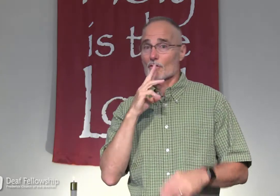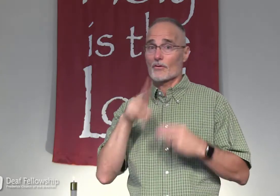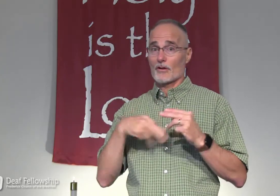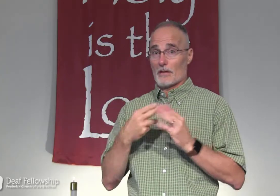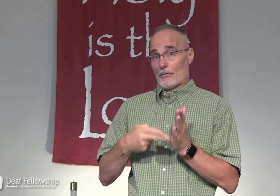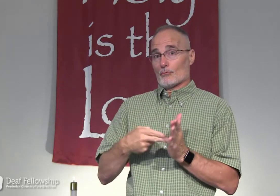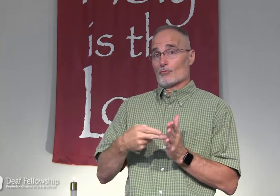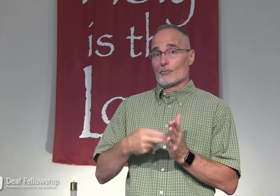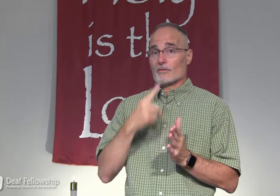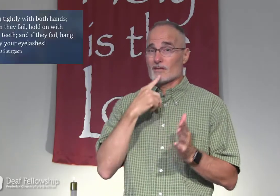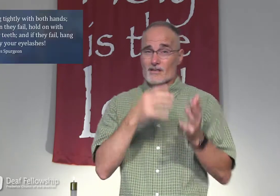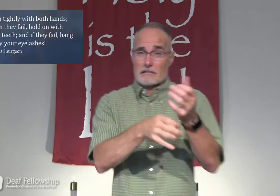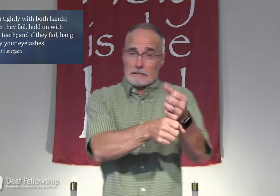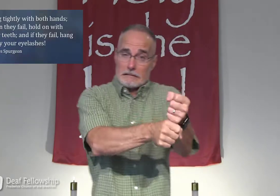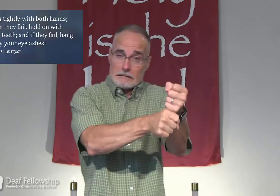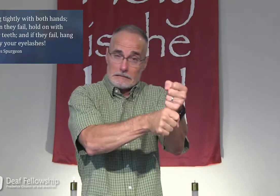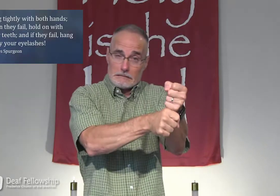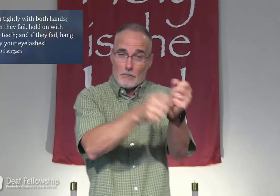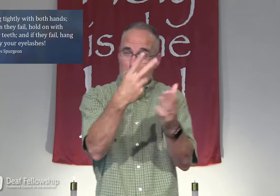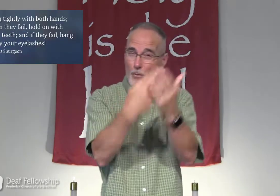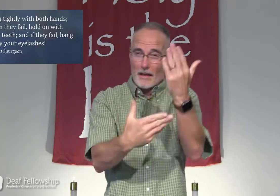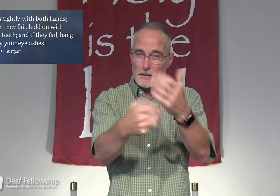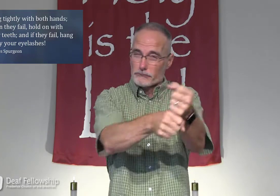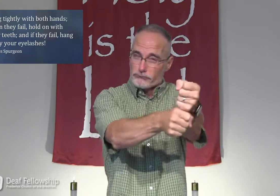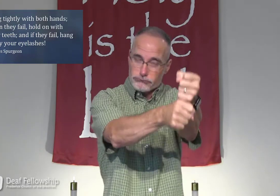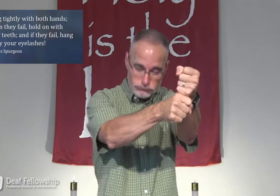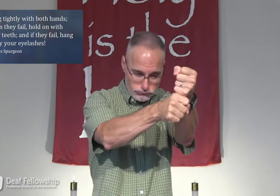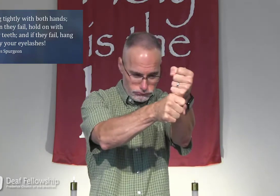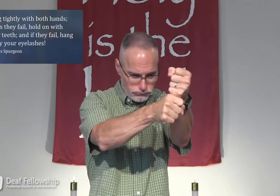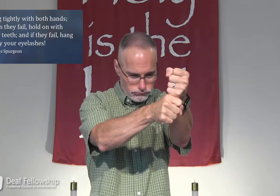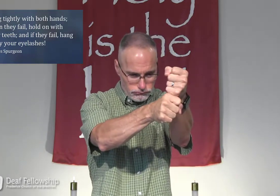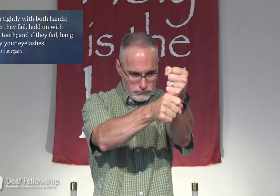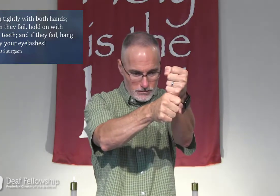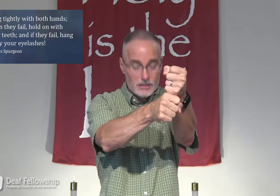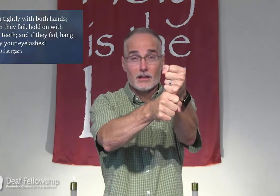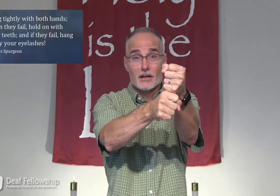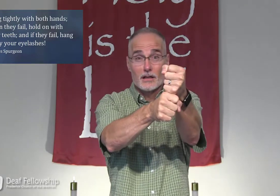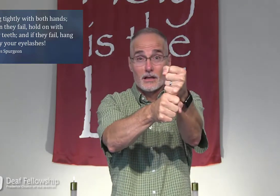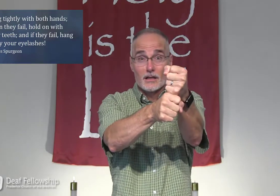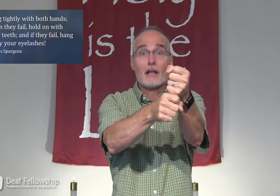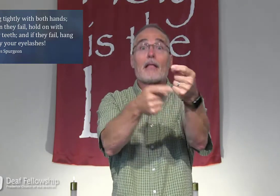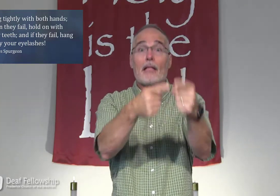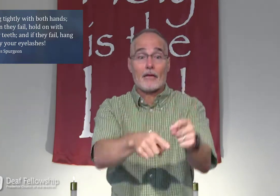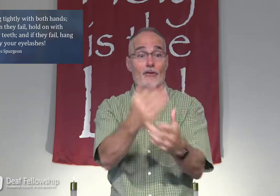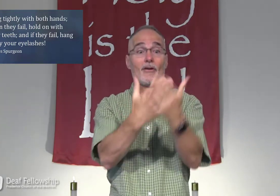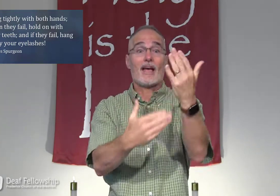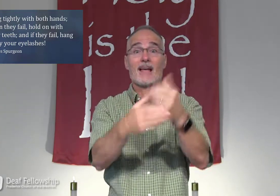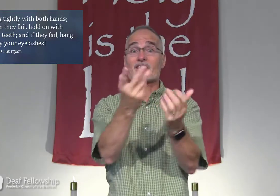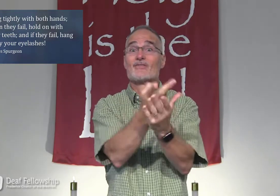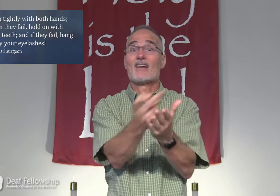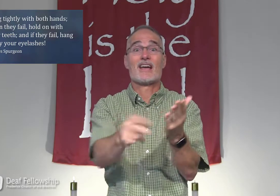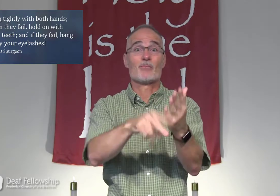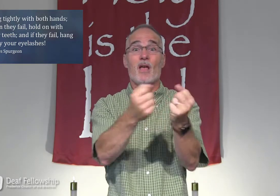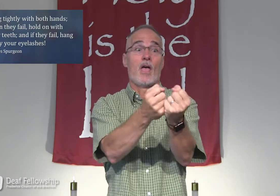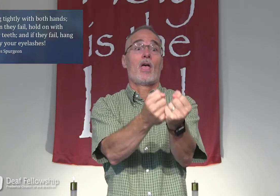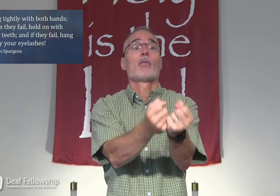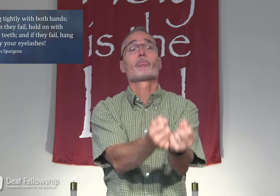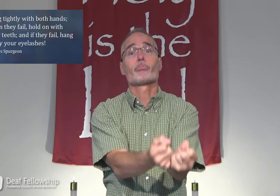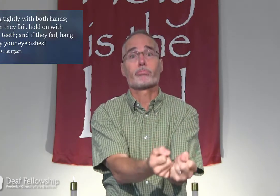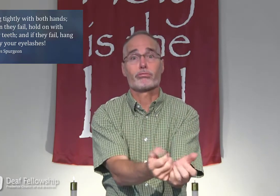He says, and he's talking about the truth here. He says, cling tightly with both hands. And when they